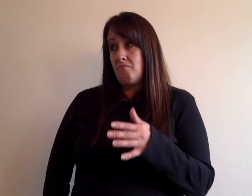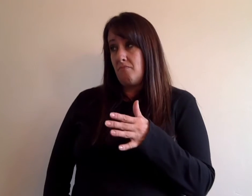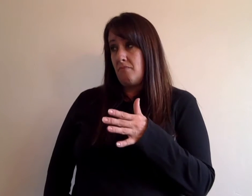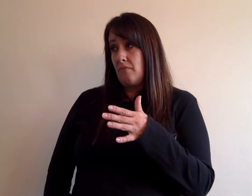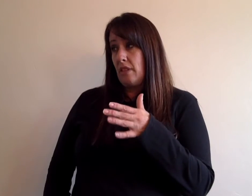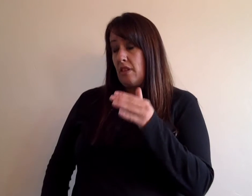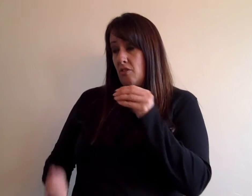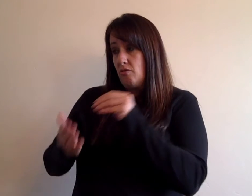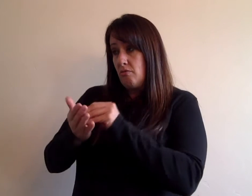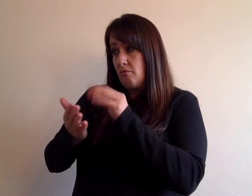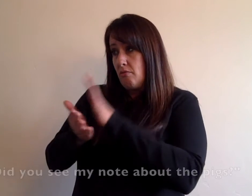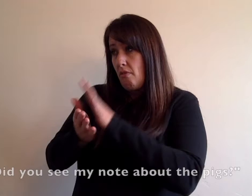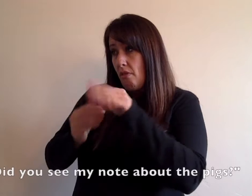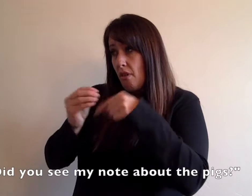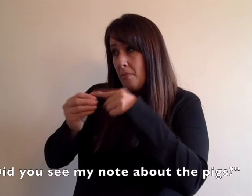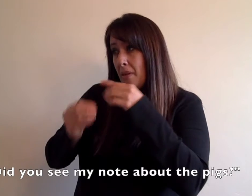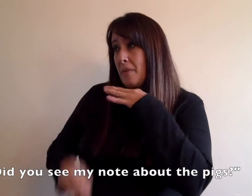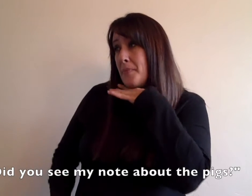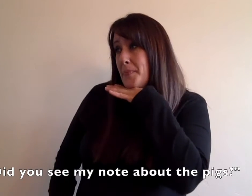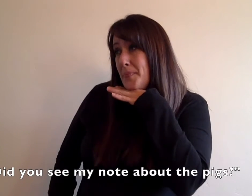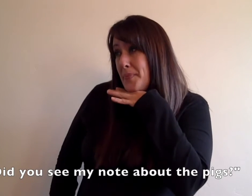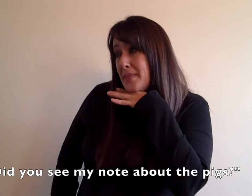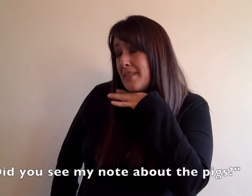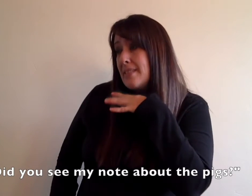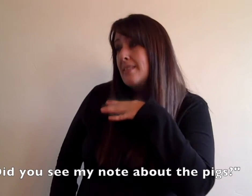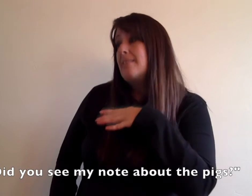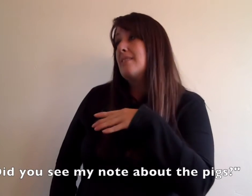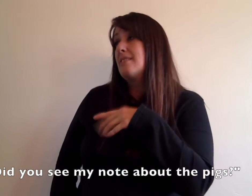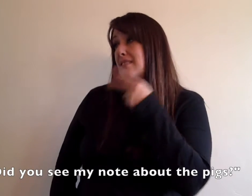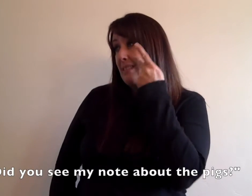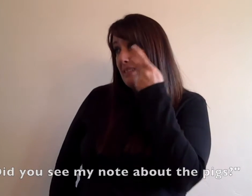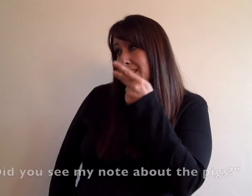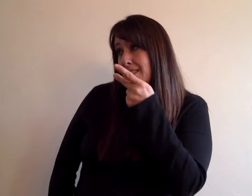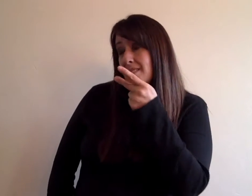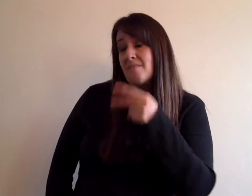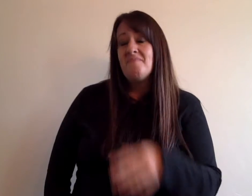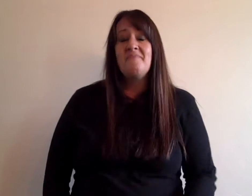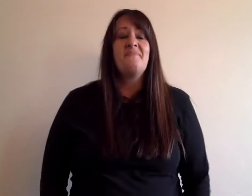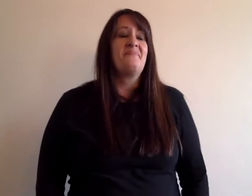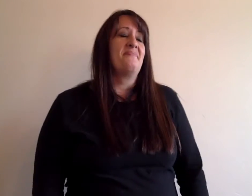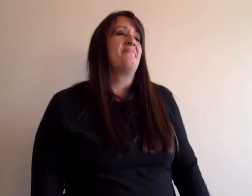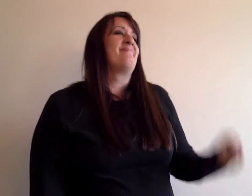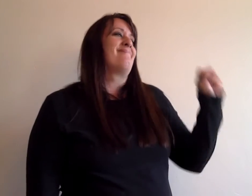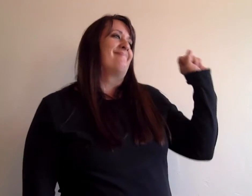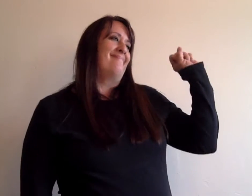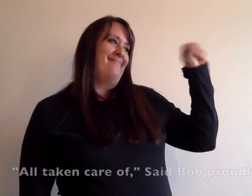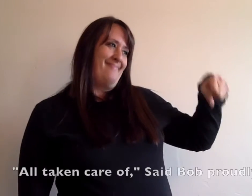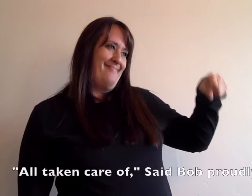Did you see my note about the pigs? All taken care of, said Bob proudly.